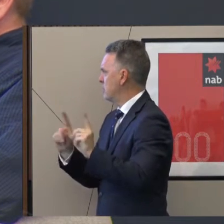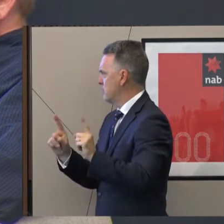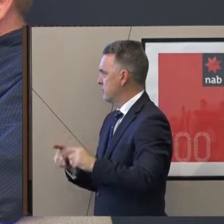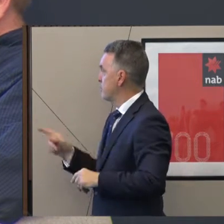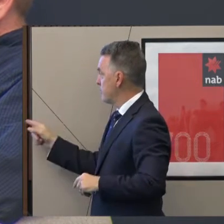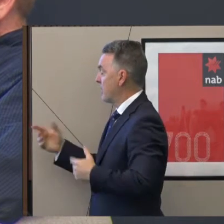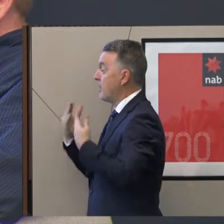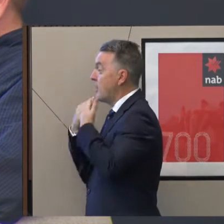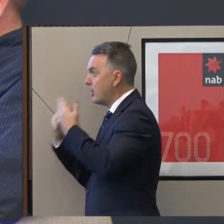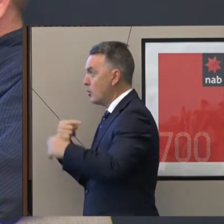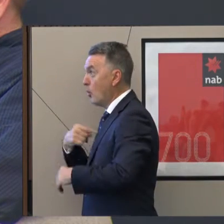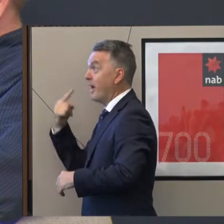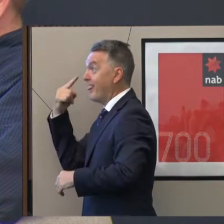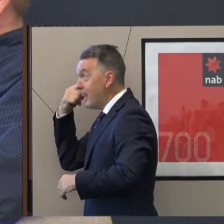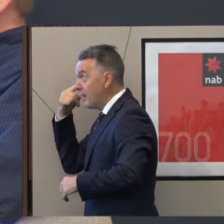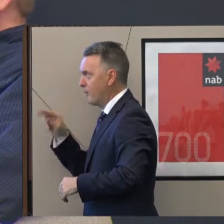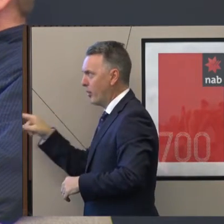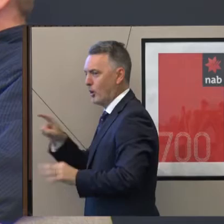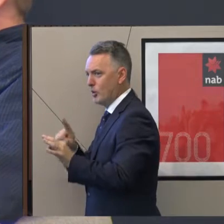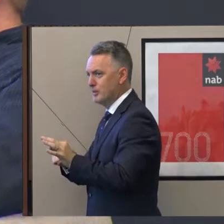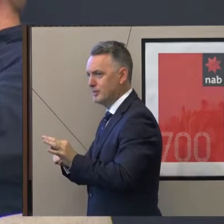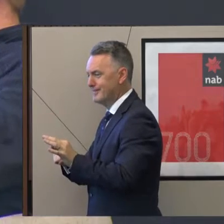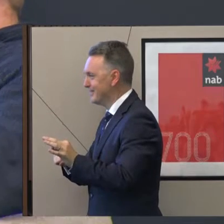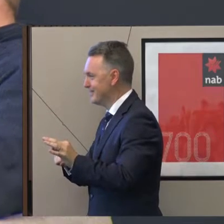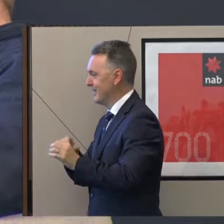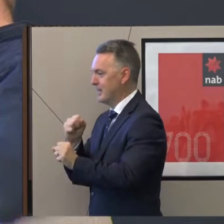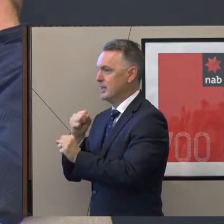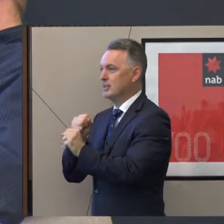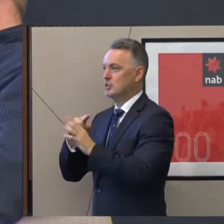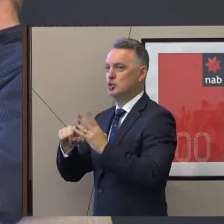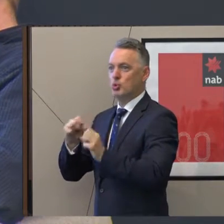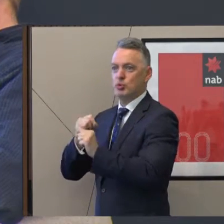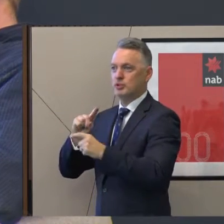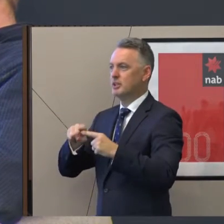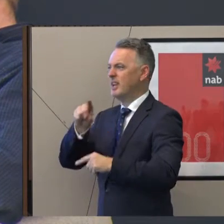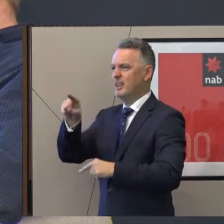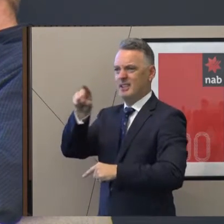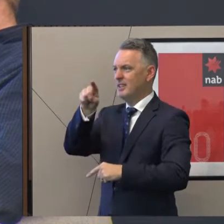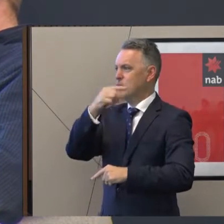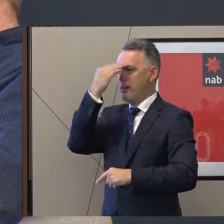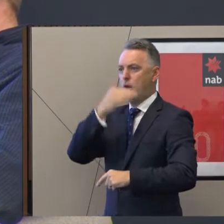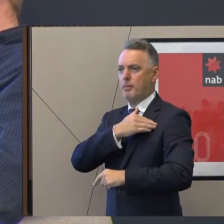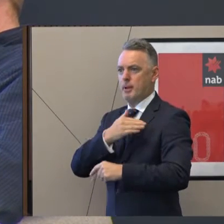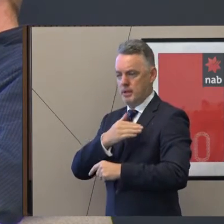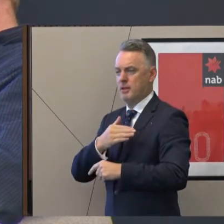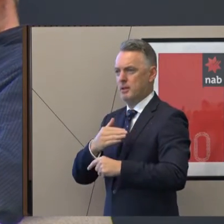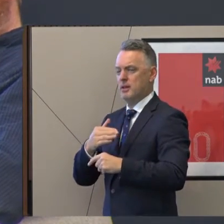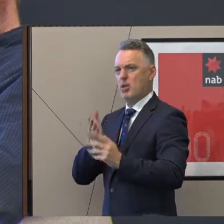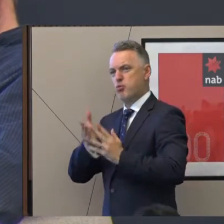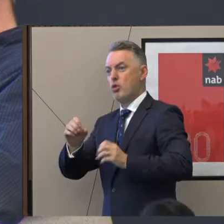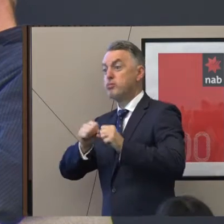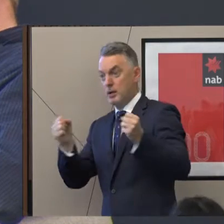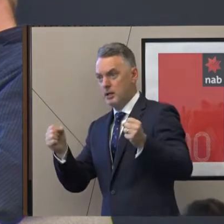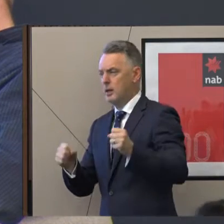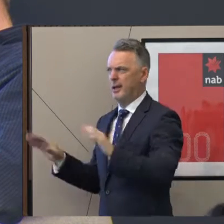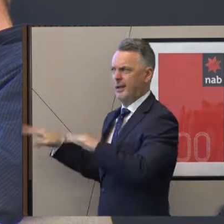Thank you, I think, for that question. George reminded me in the break how I have in the past got myself